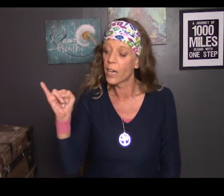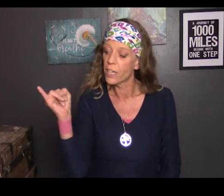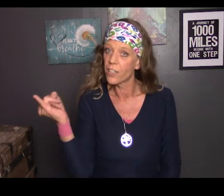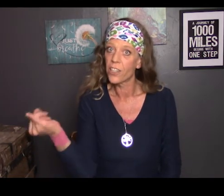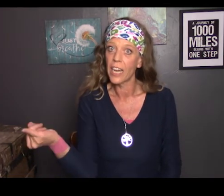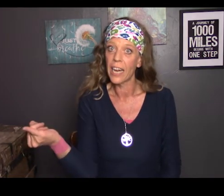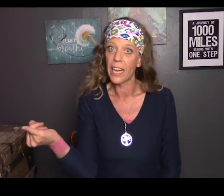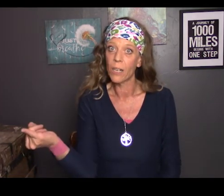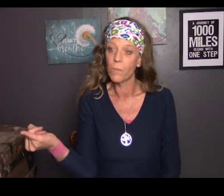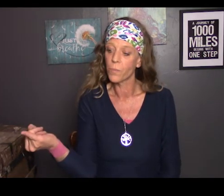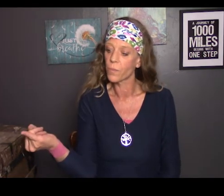J.